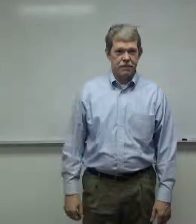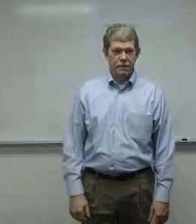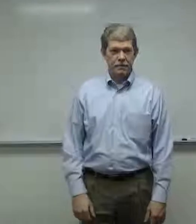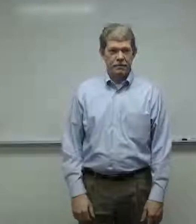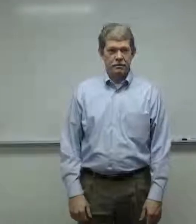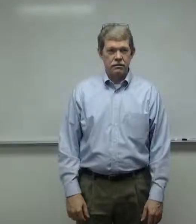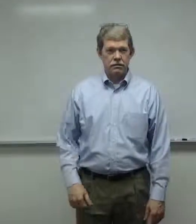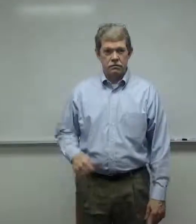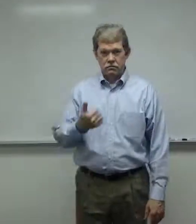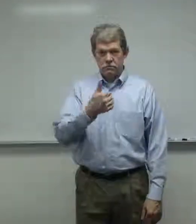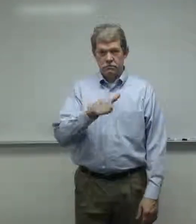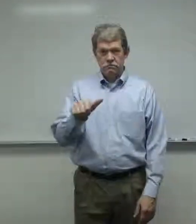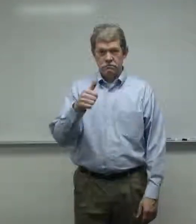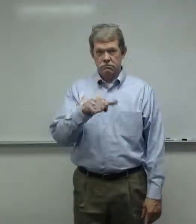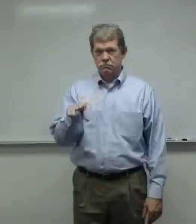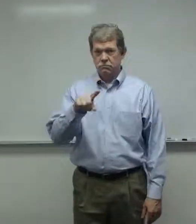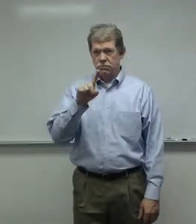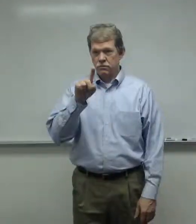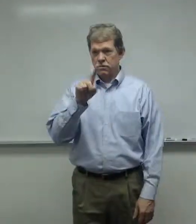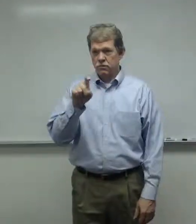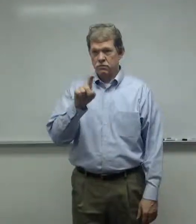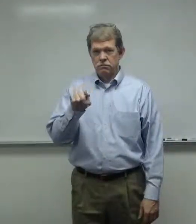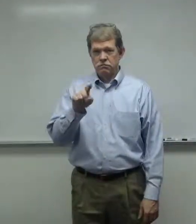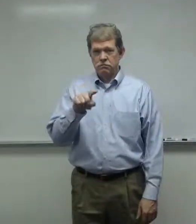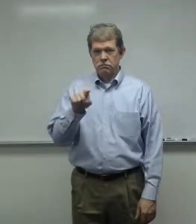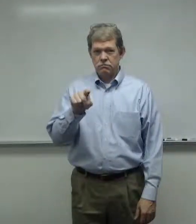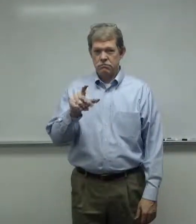Any questions? Any last questions, please?